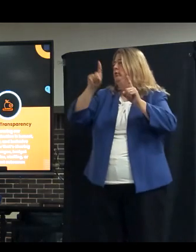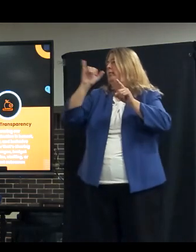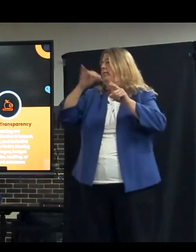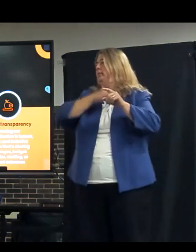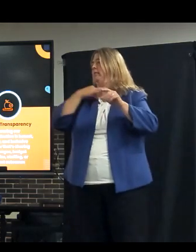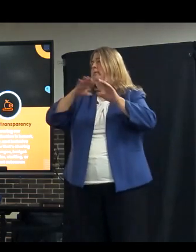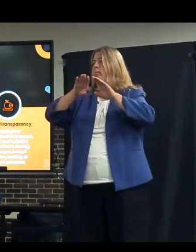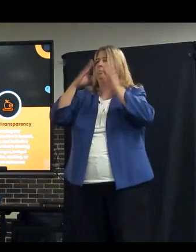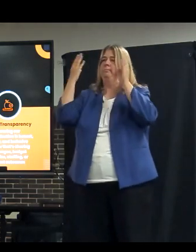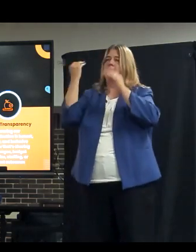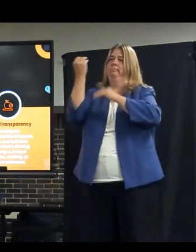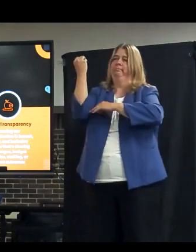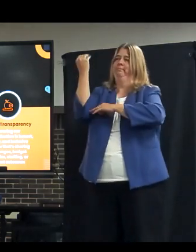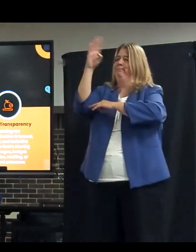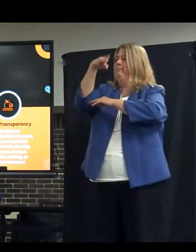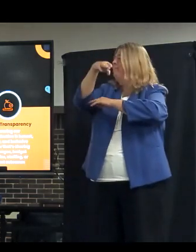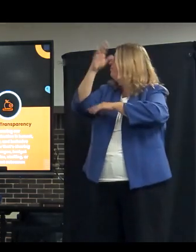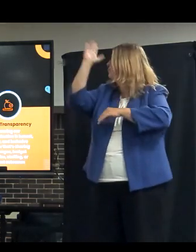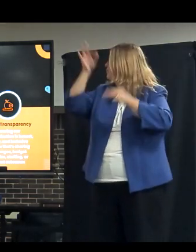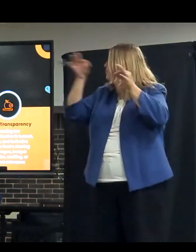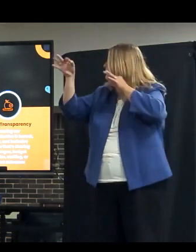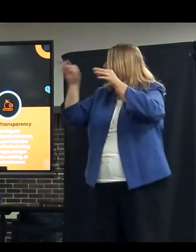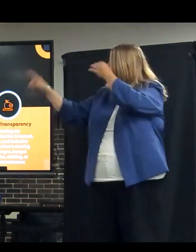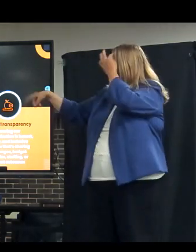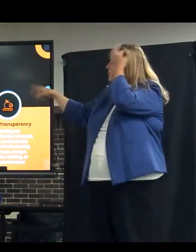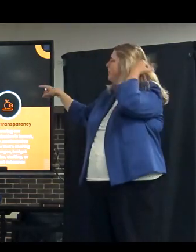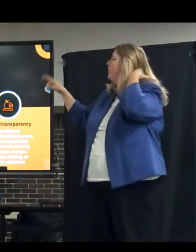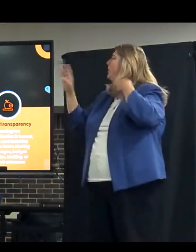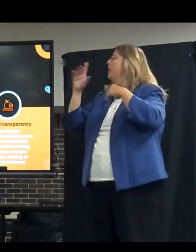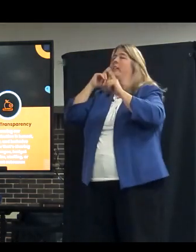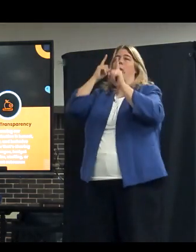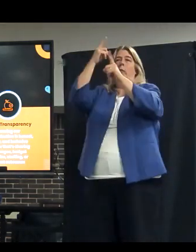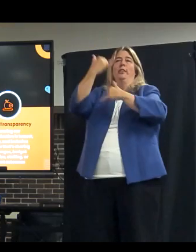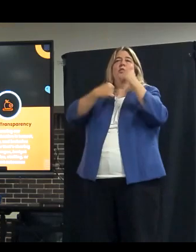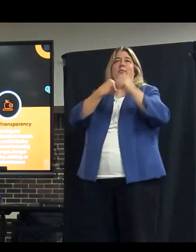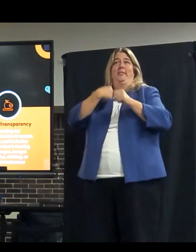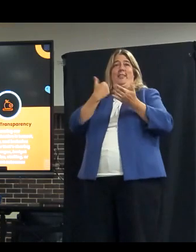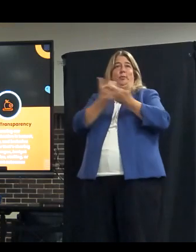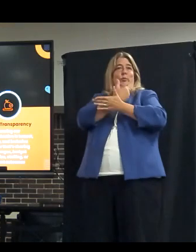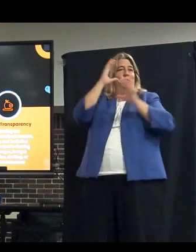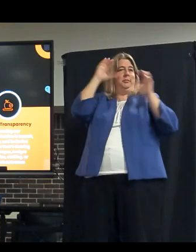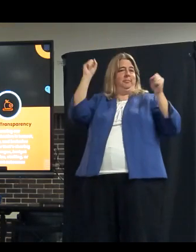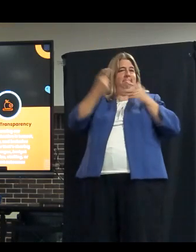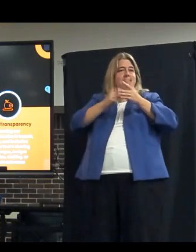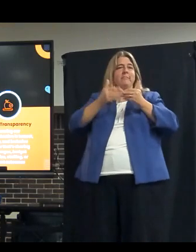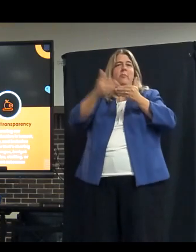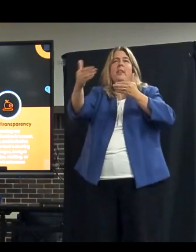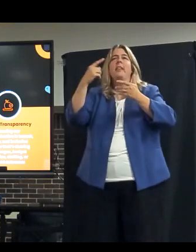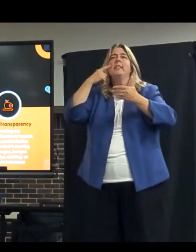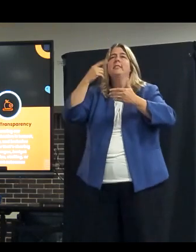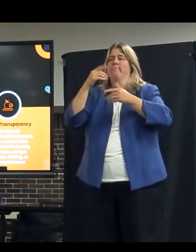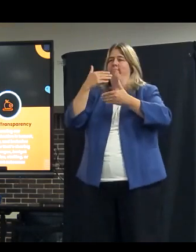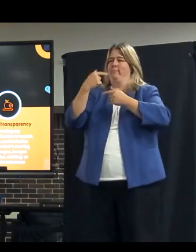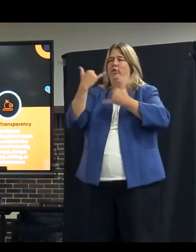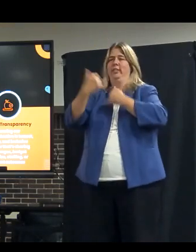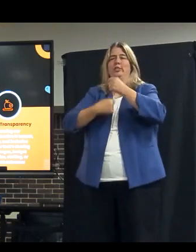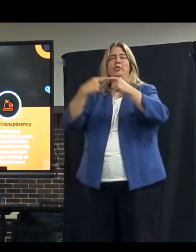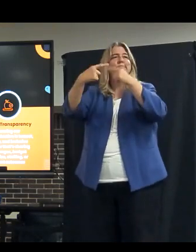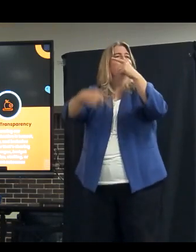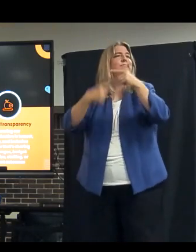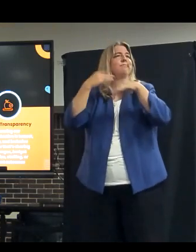When I presented to the staff on our opening Monday afternoon, I did talk about my goals for the year